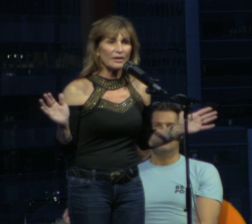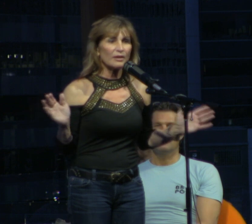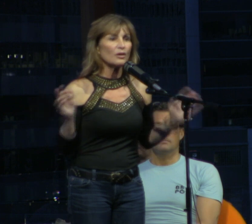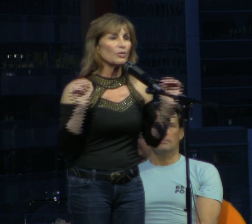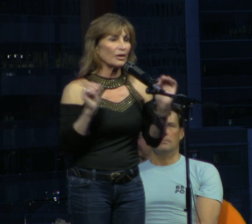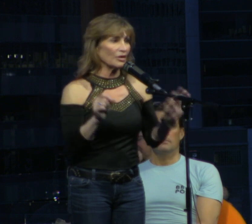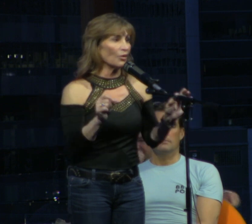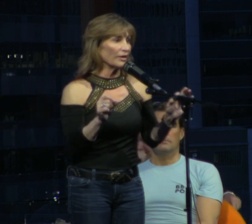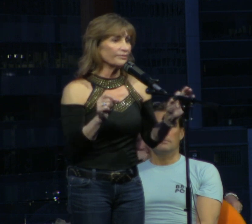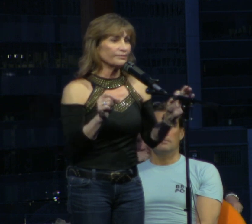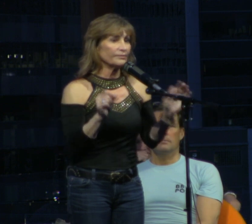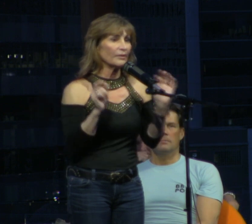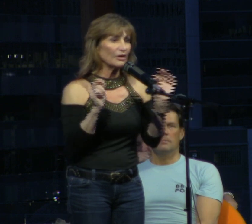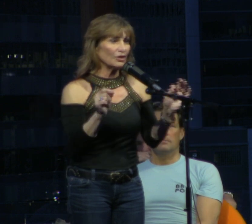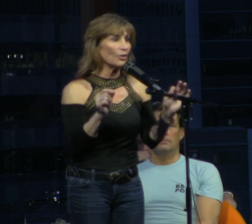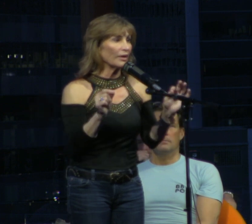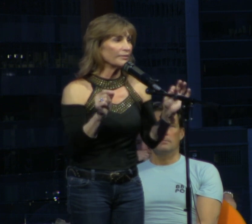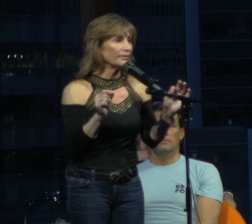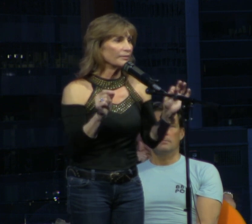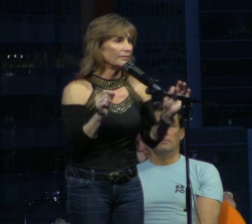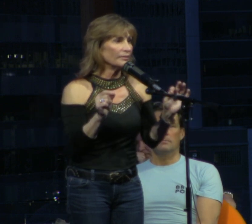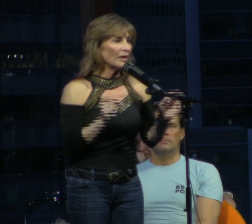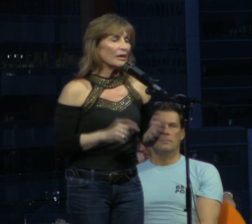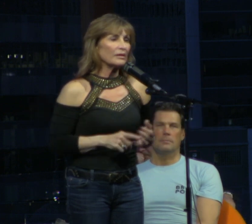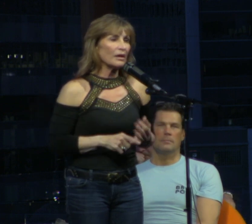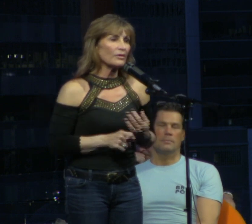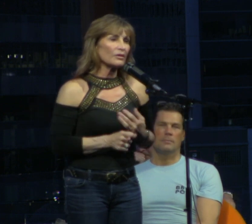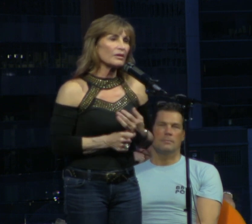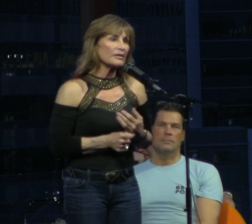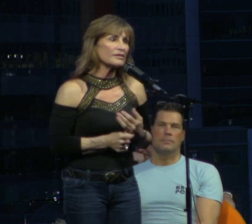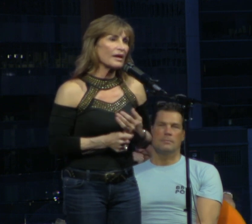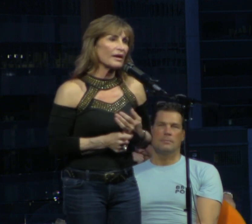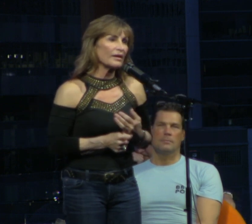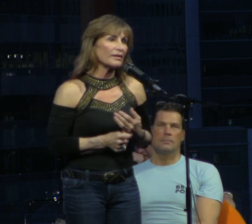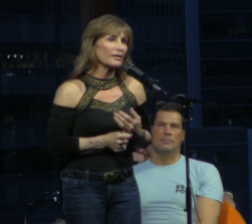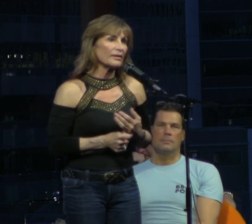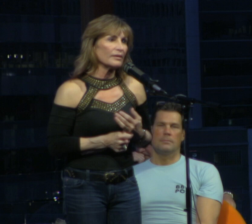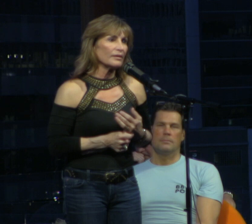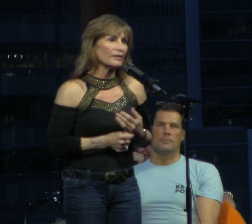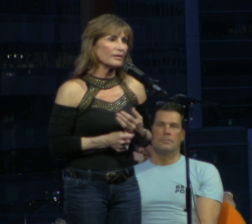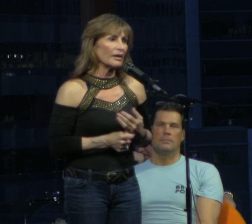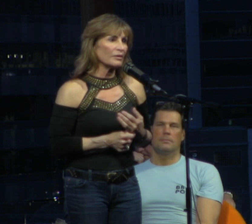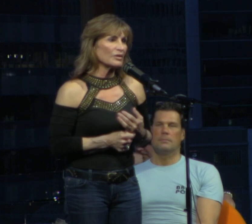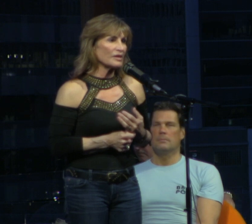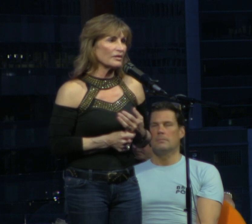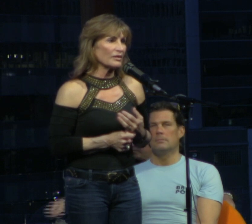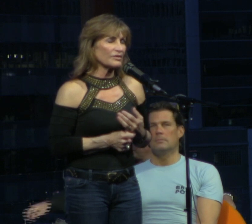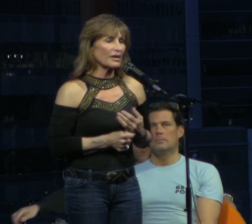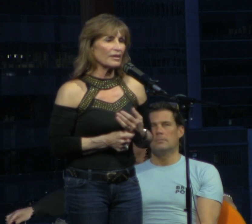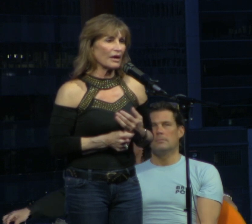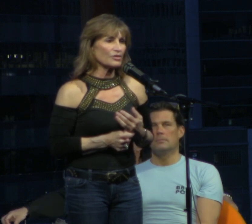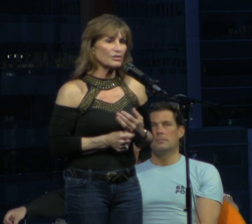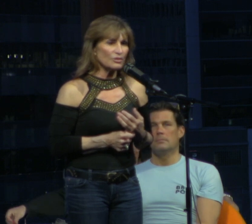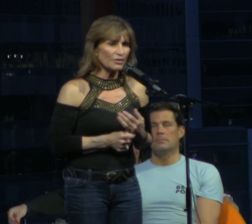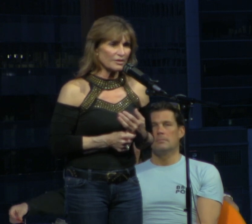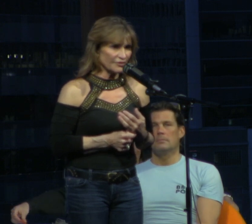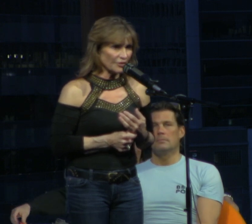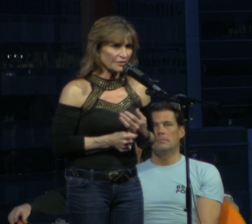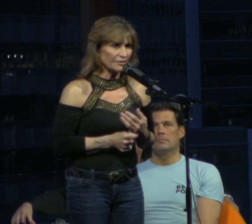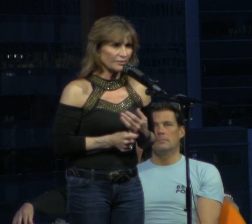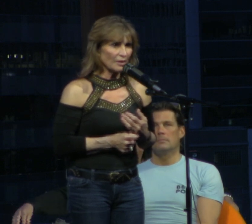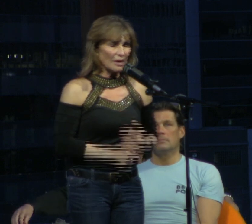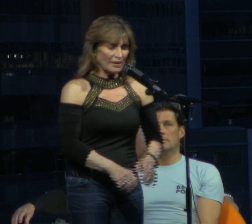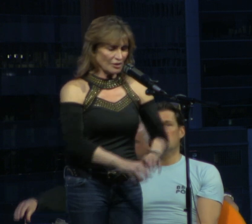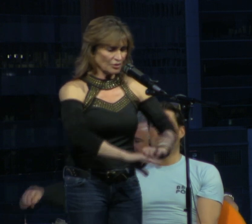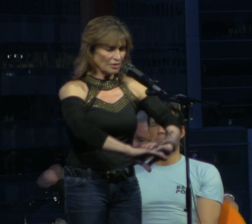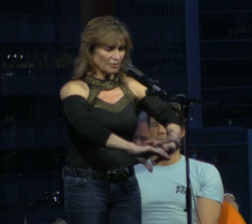explain it, but you know it. You know it. The other is that Animals on the other side actually do greet us